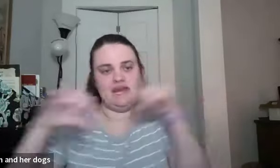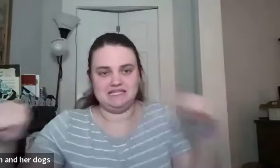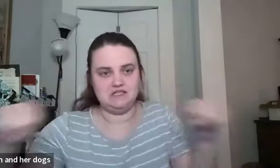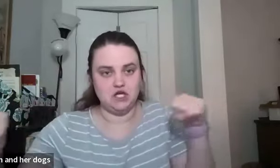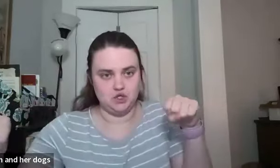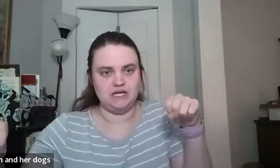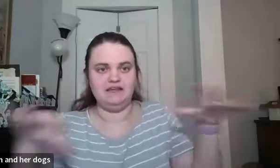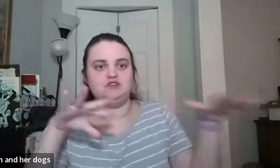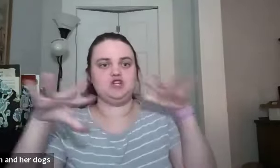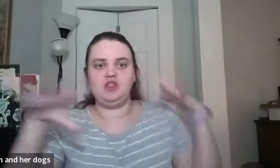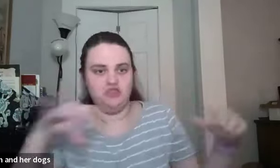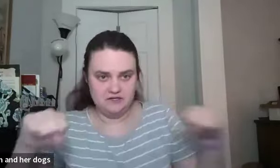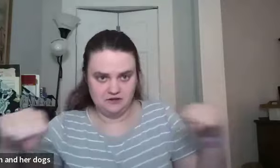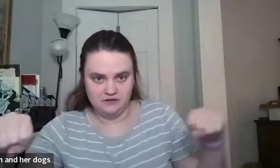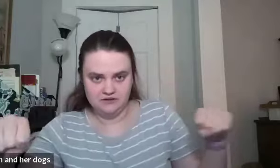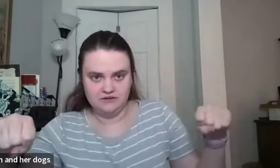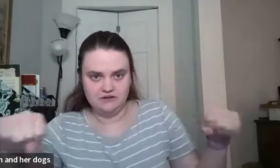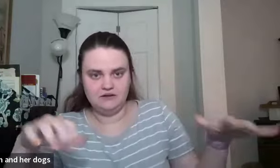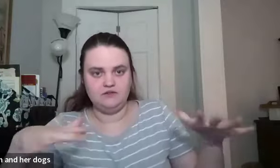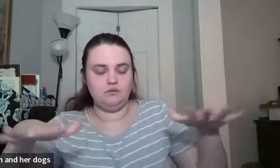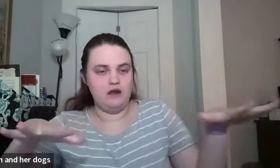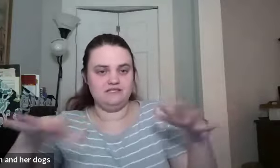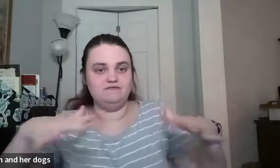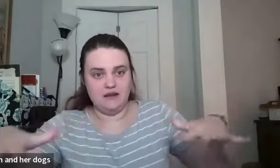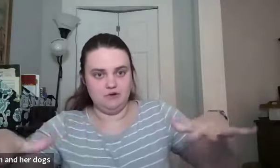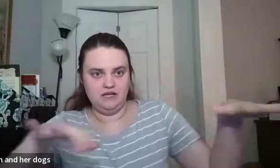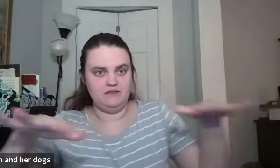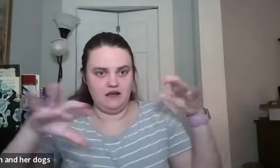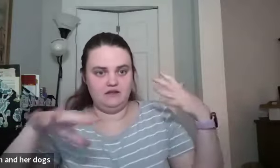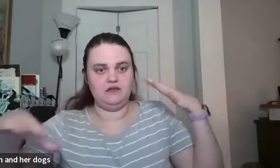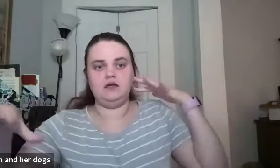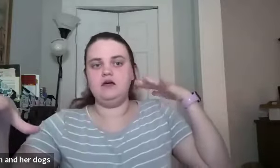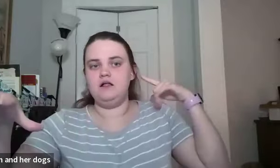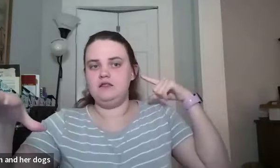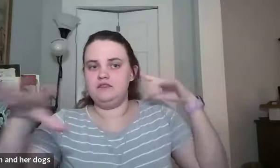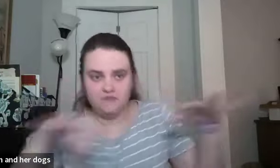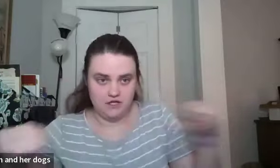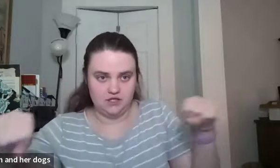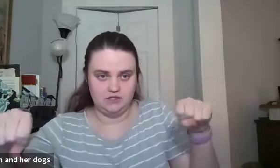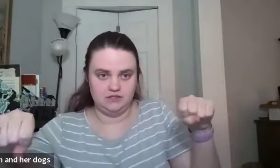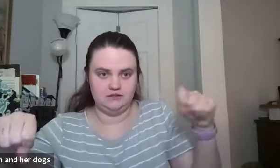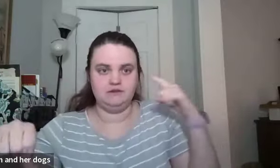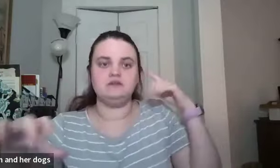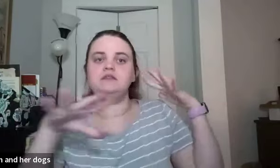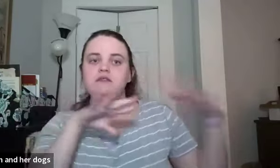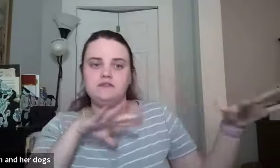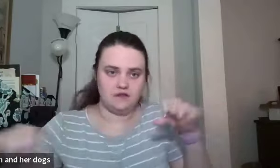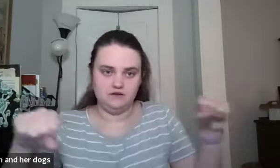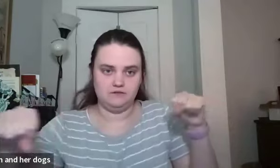it's thundering, like there's thunder. The ground is vibrating, that kind of thing. Thunder. Thunder.